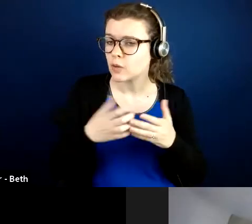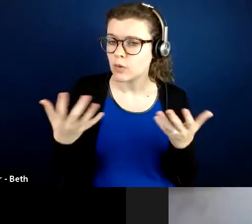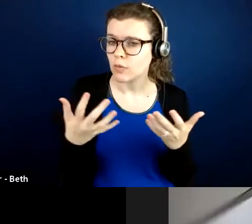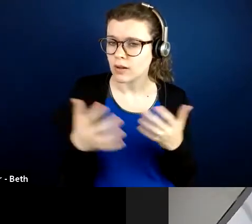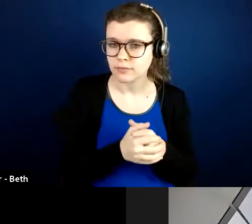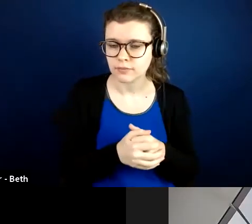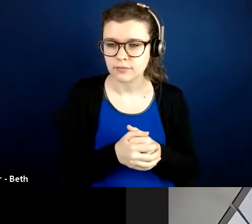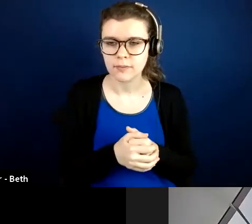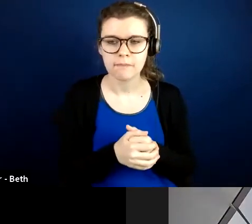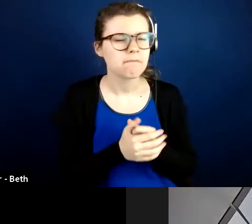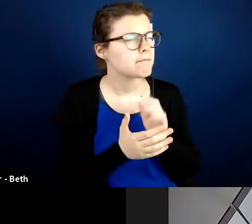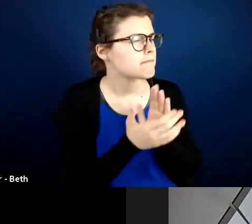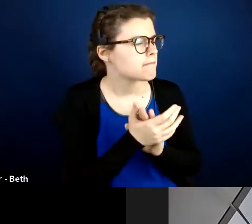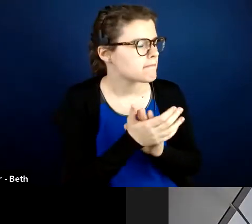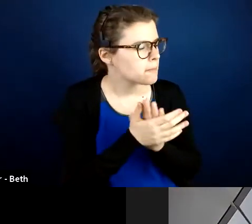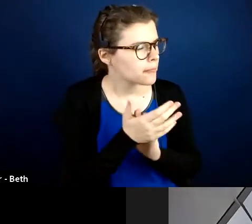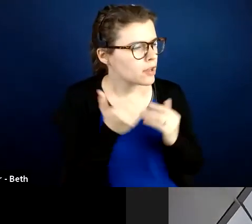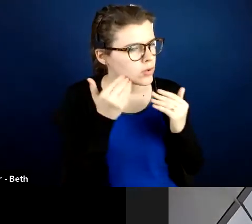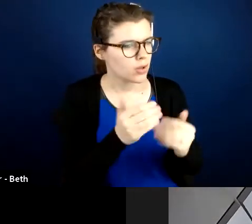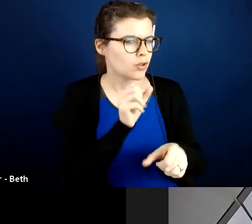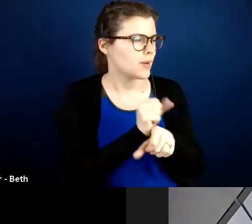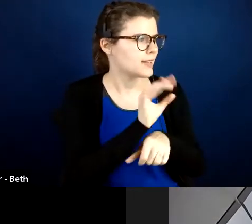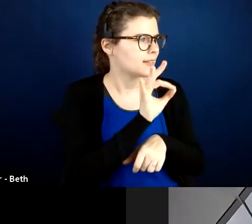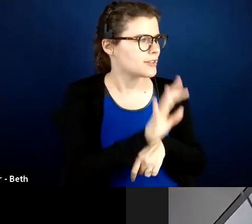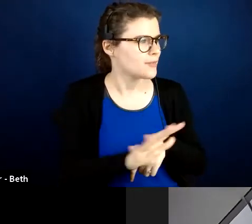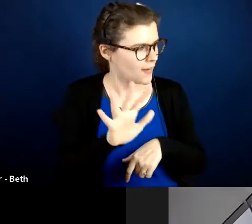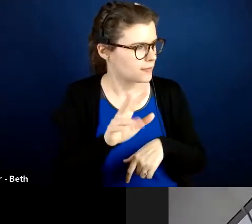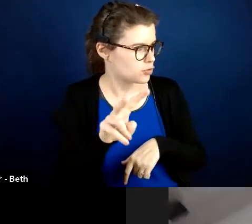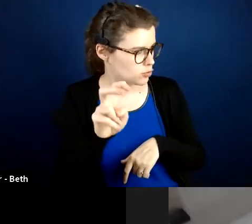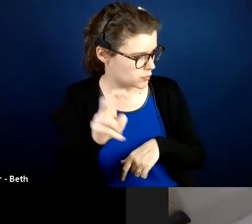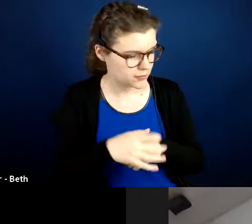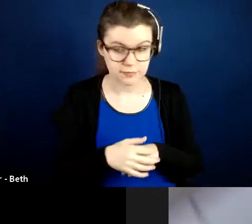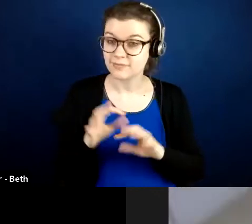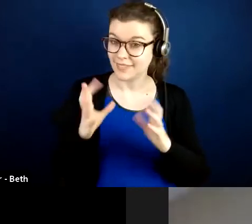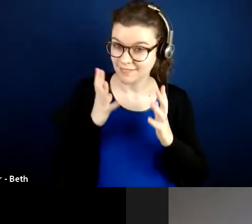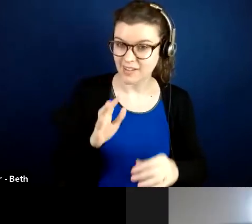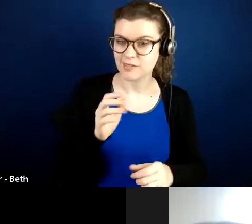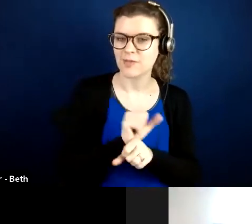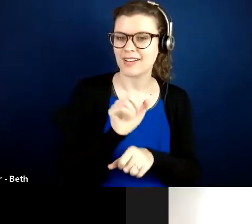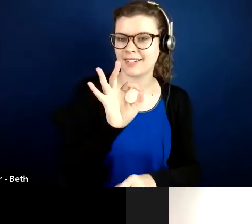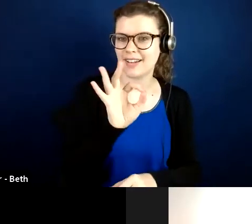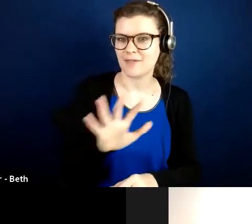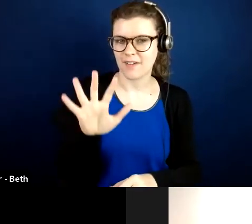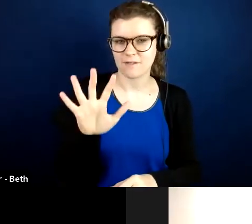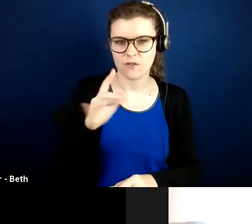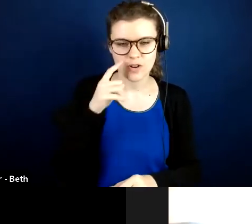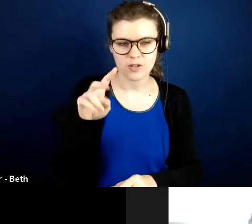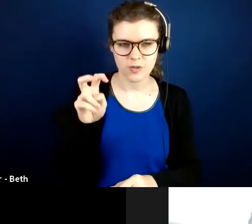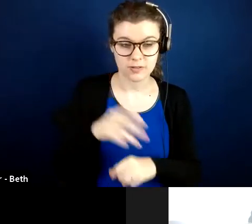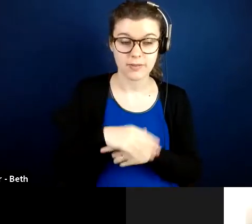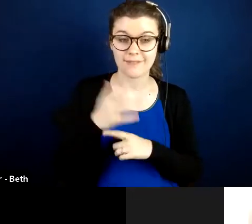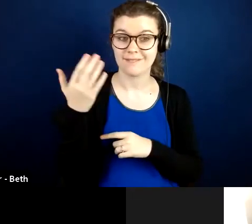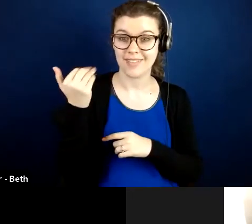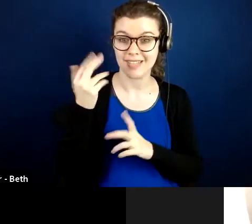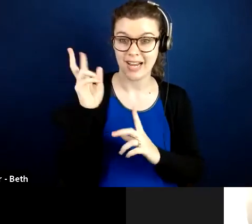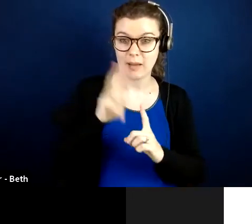We will do working 9 to 5, 200. All right, working 9 to 5 for 200. 15